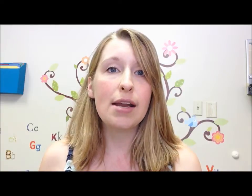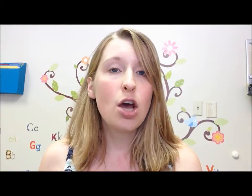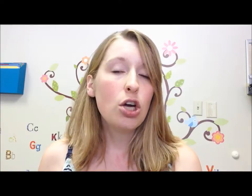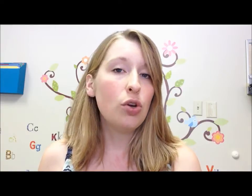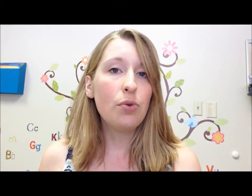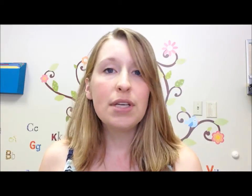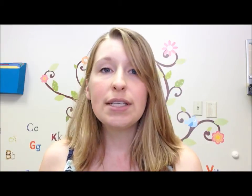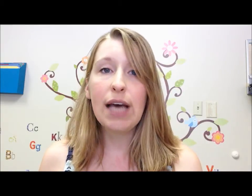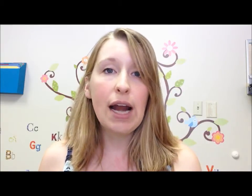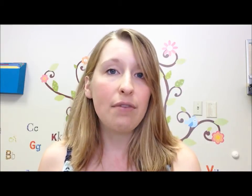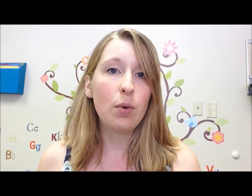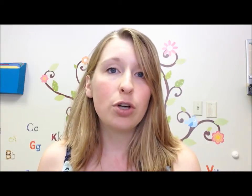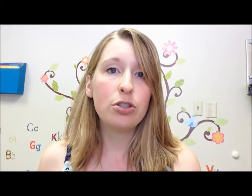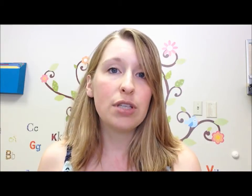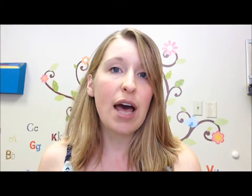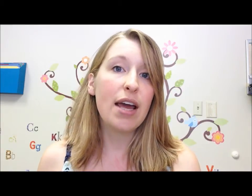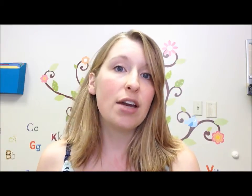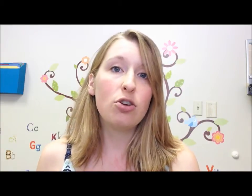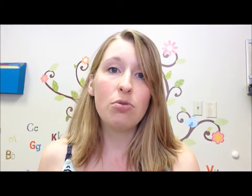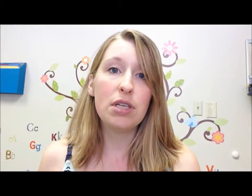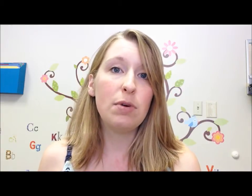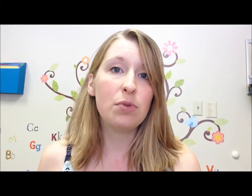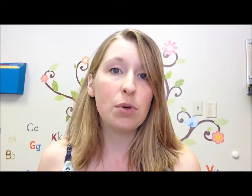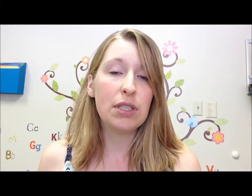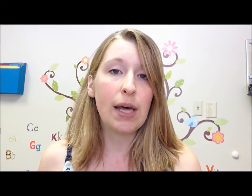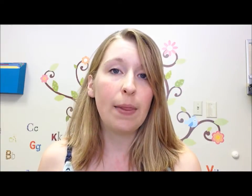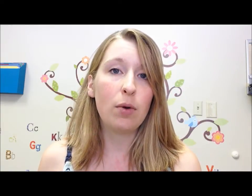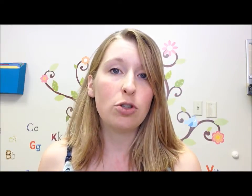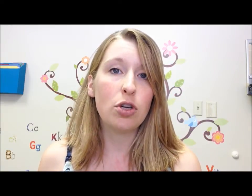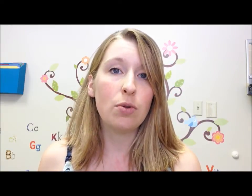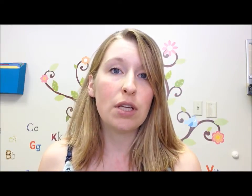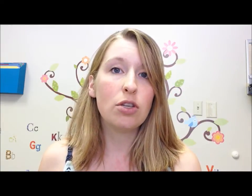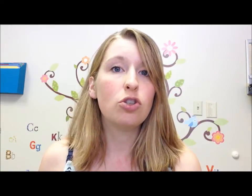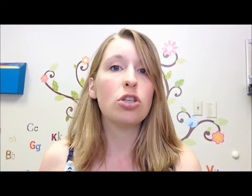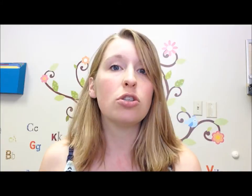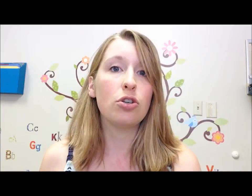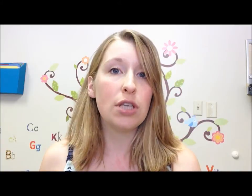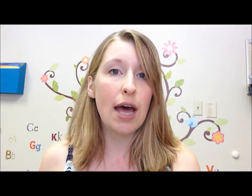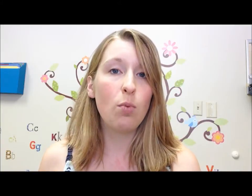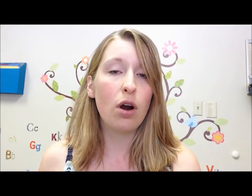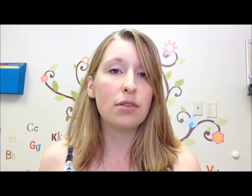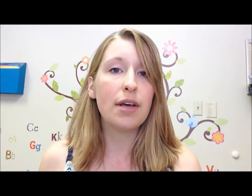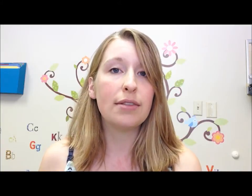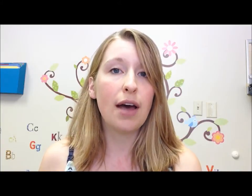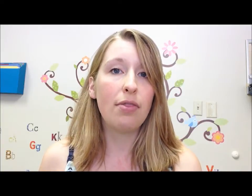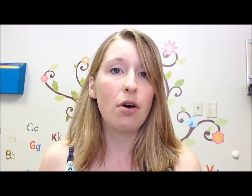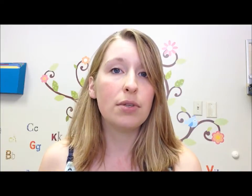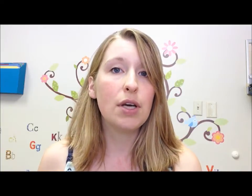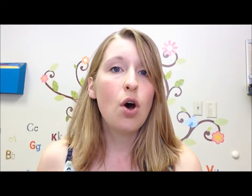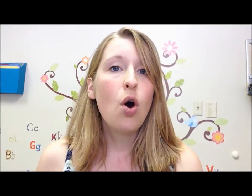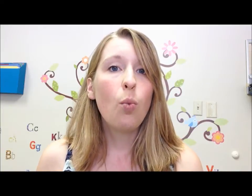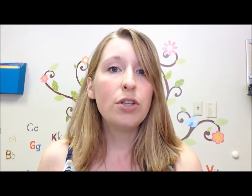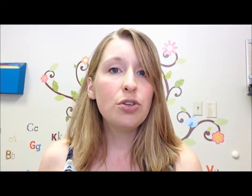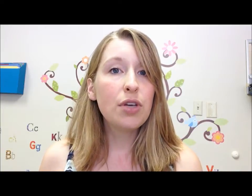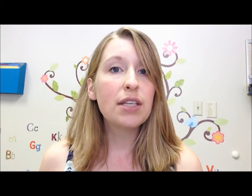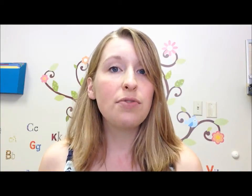You don't need to sign every word you say, and you don't need to be fluent in sign language to do this. Just learn 10 words and sign those. Once you get to